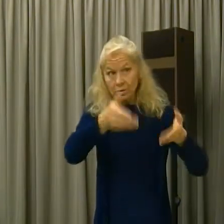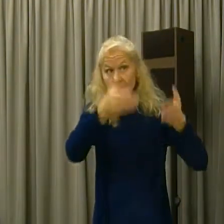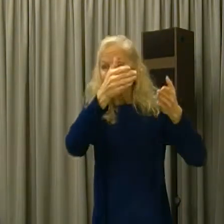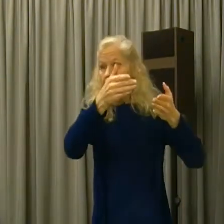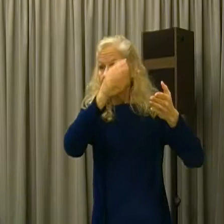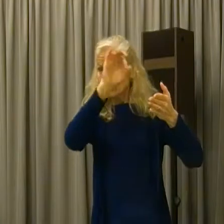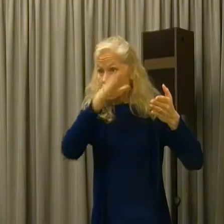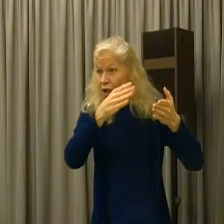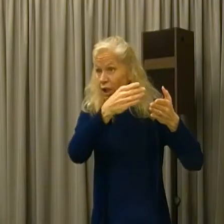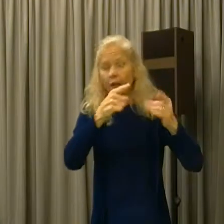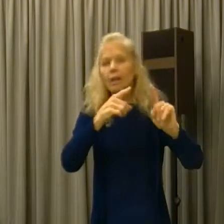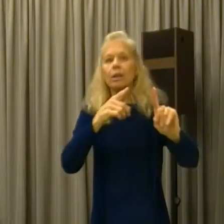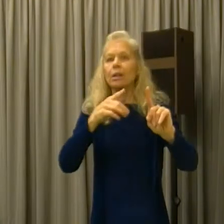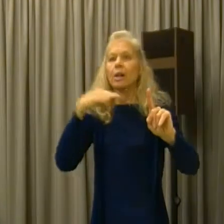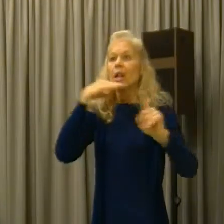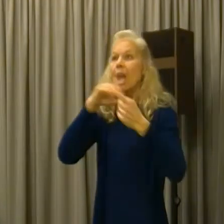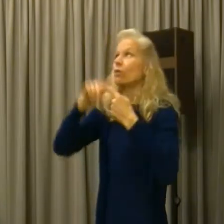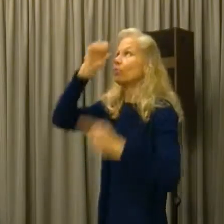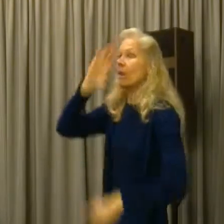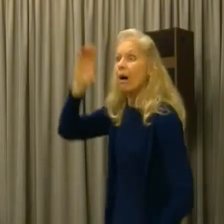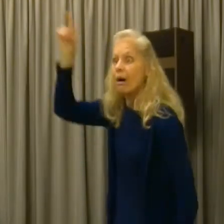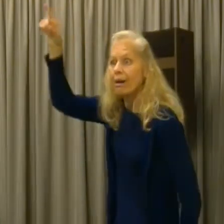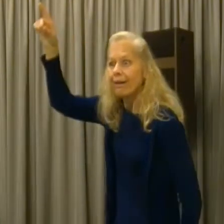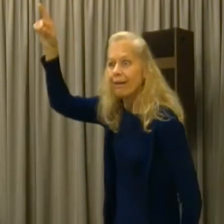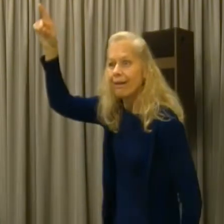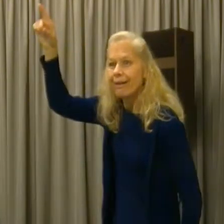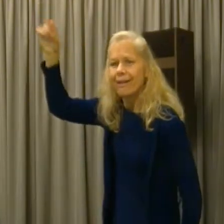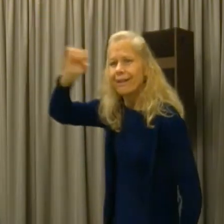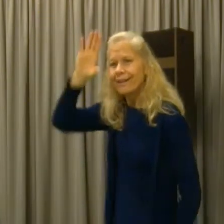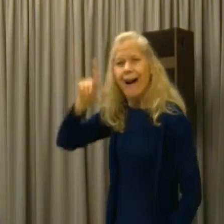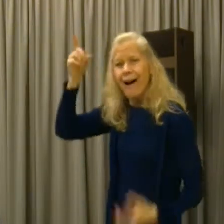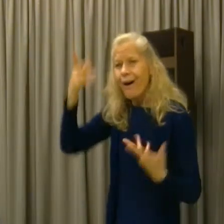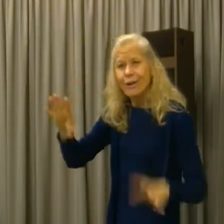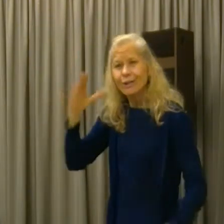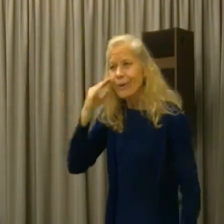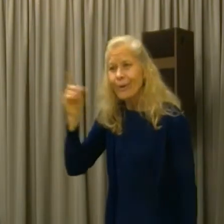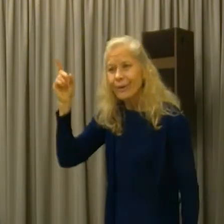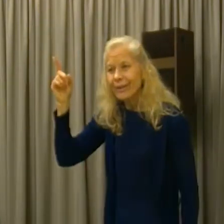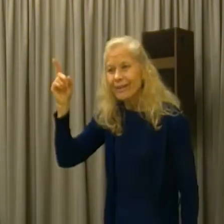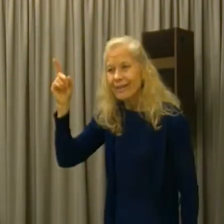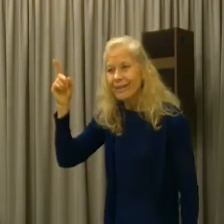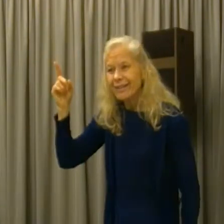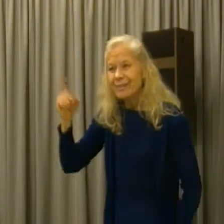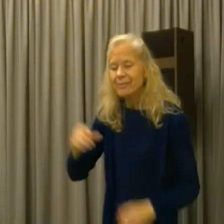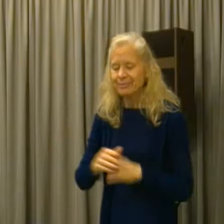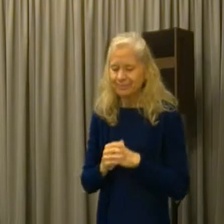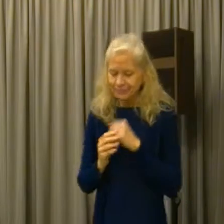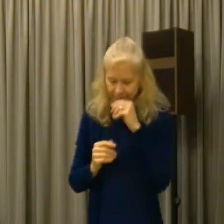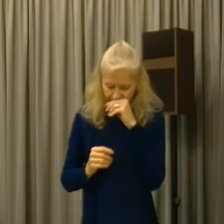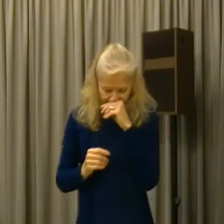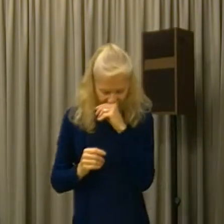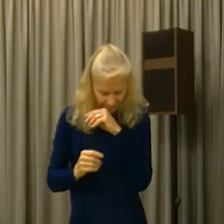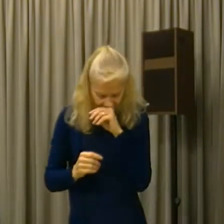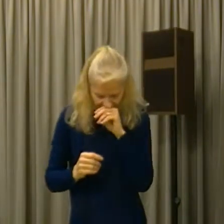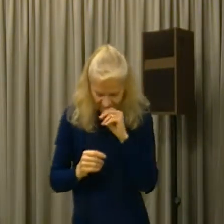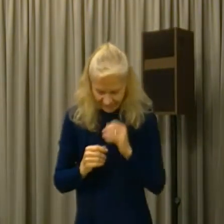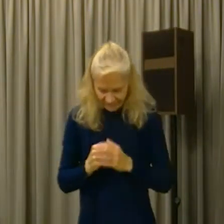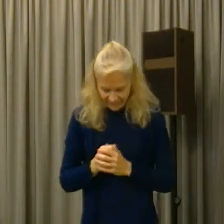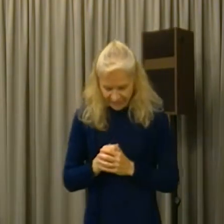in the government there, and they were going to be sending a ruler to that village, who, when he got there, his